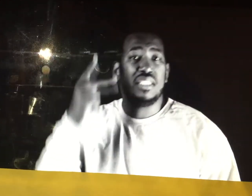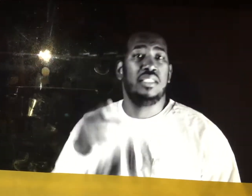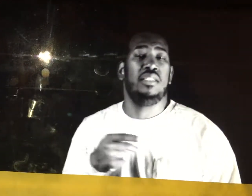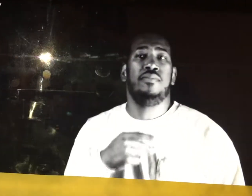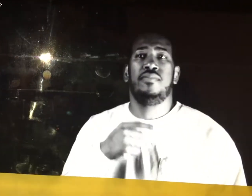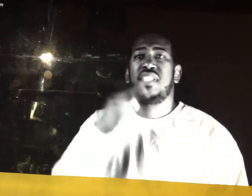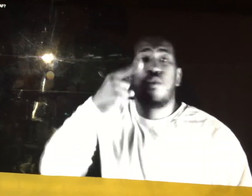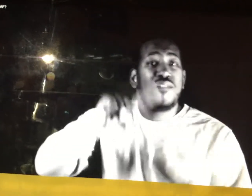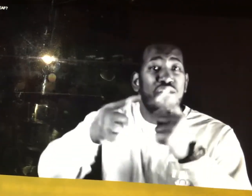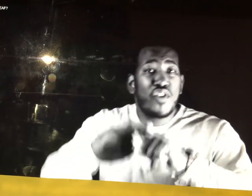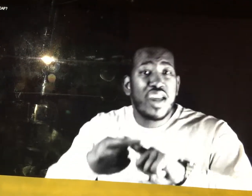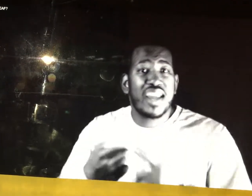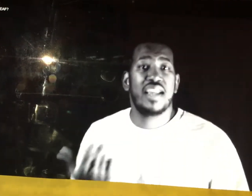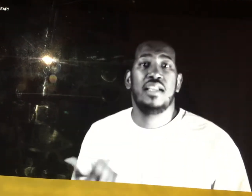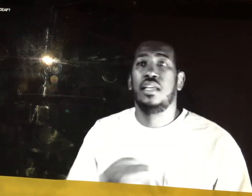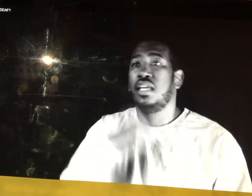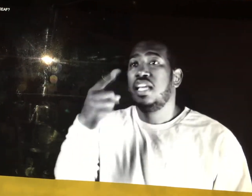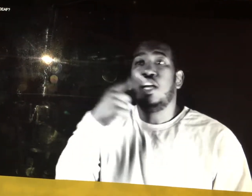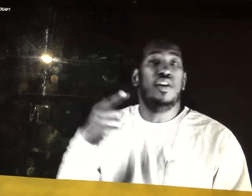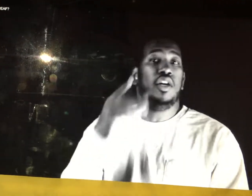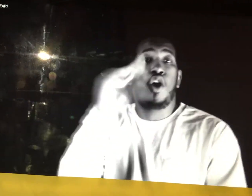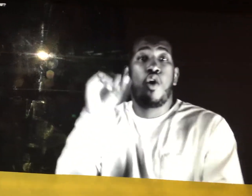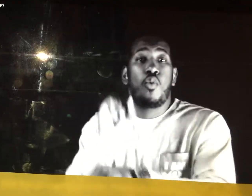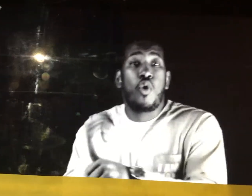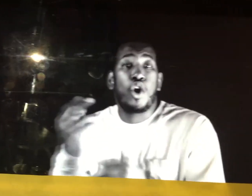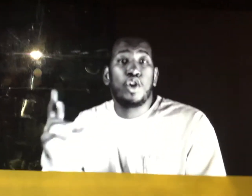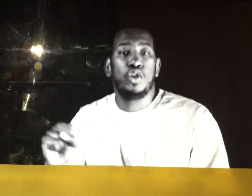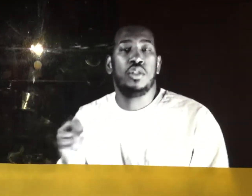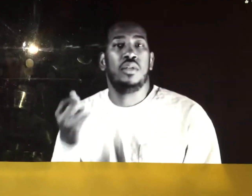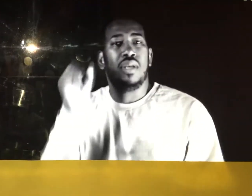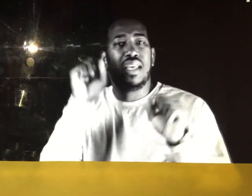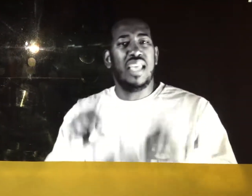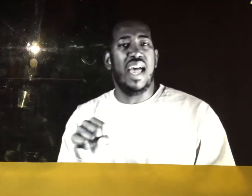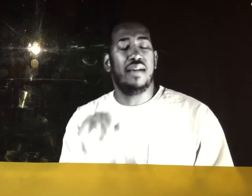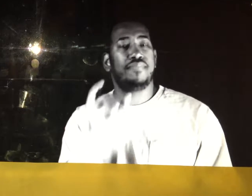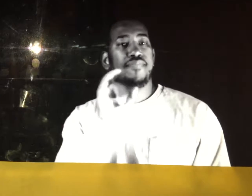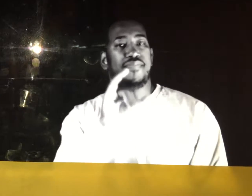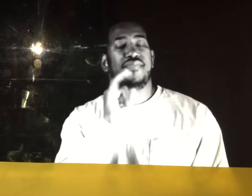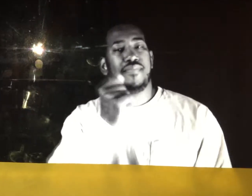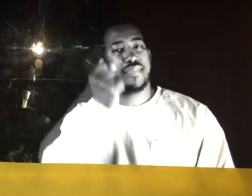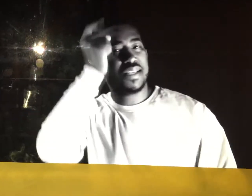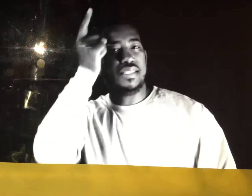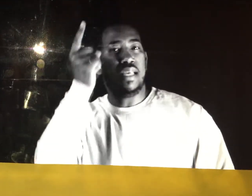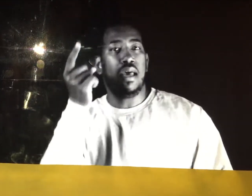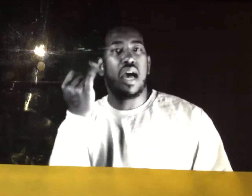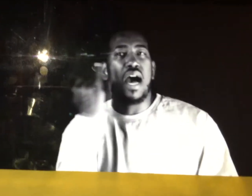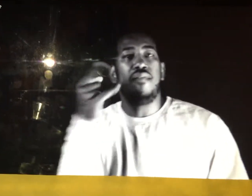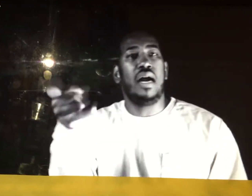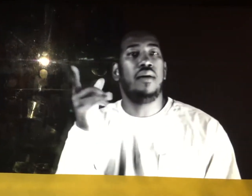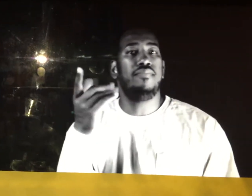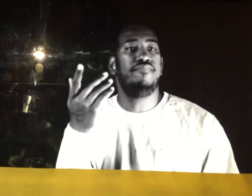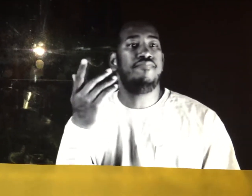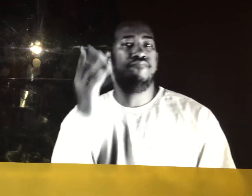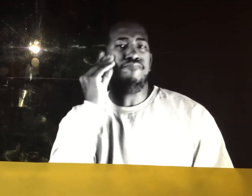that, to hearing parents and friends and hearing coworkers that, to be able